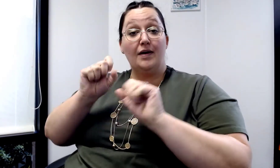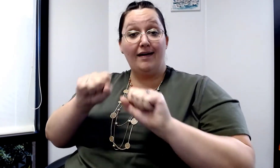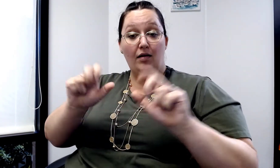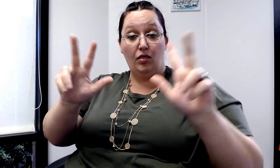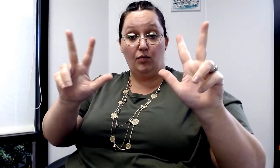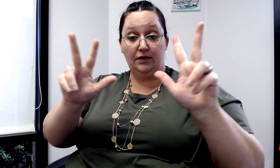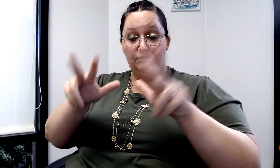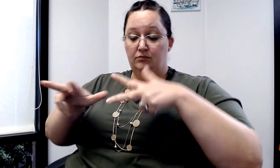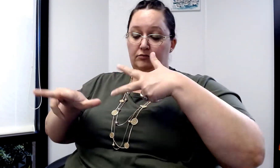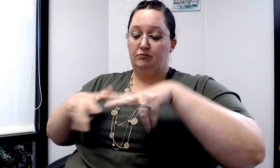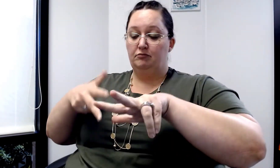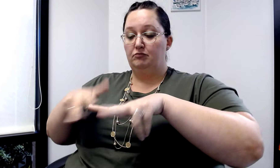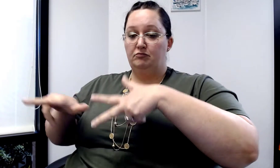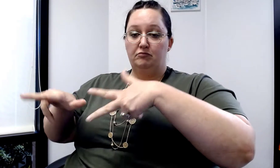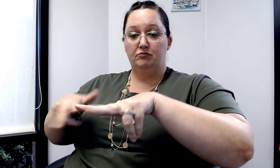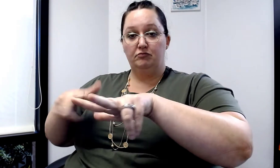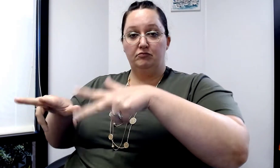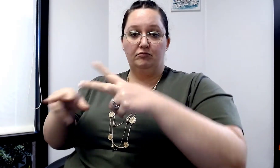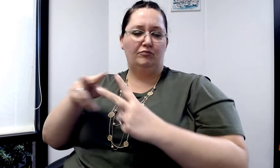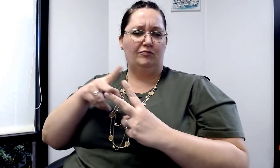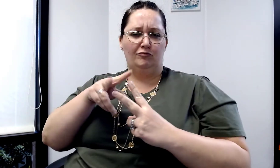You can use the 3 hand shape if you want.